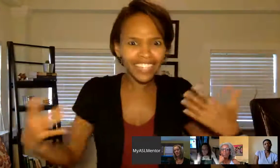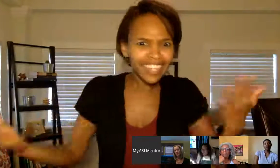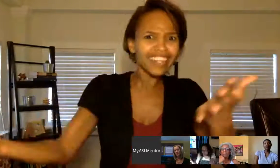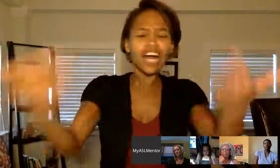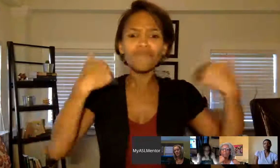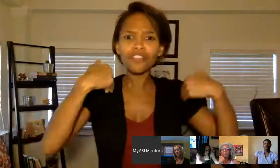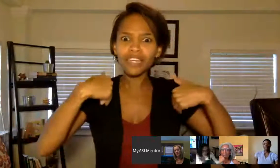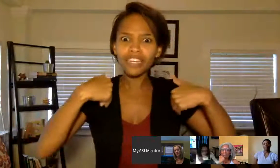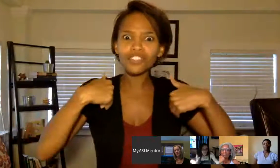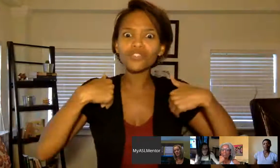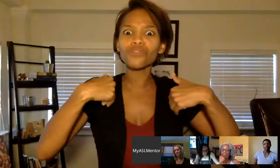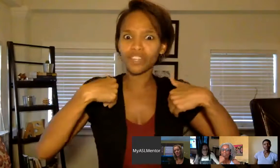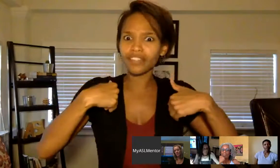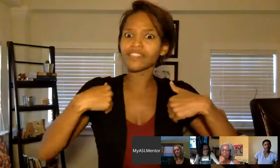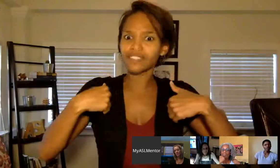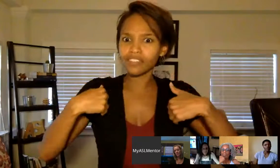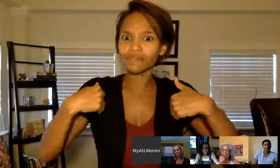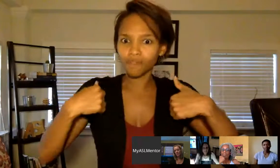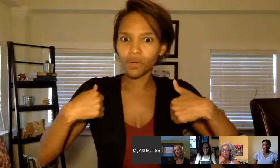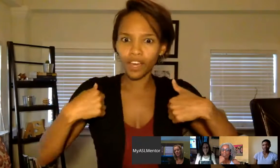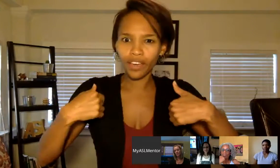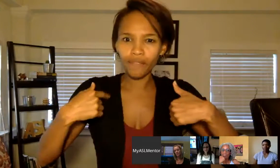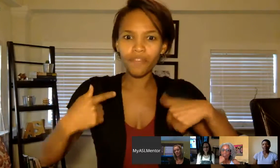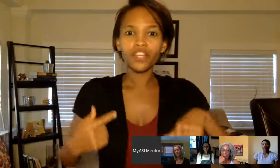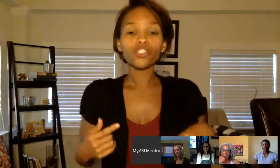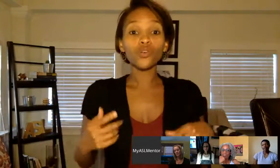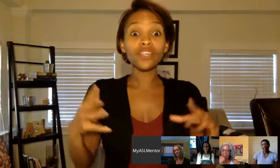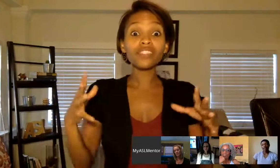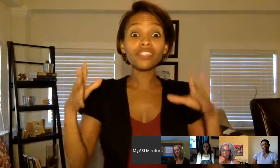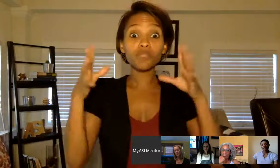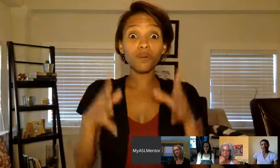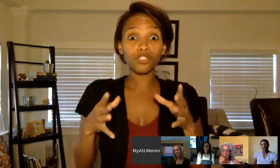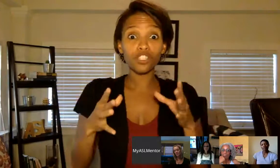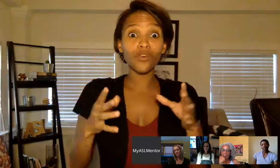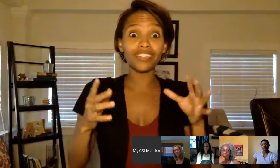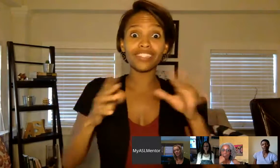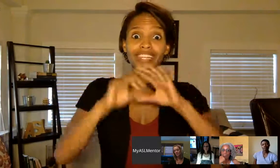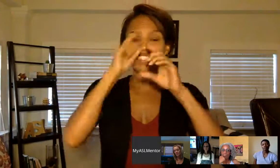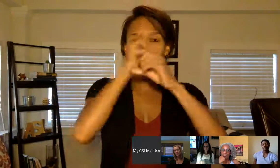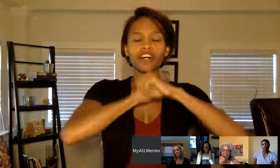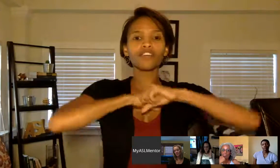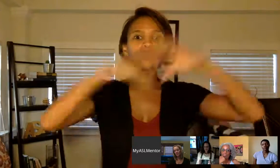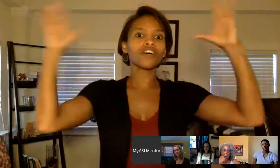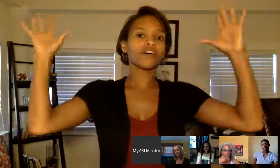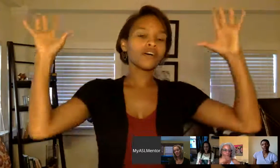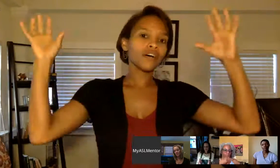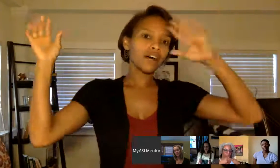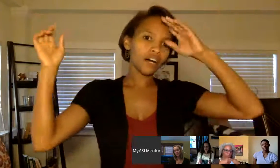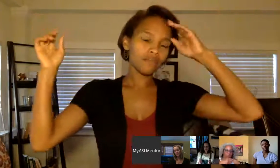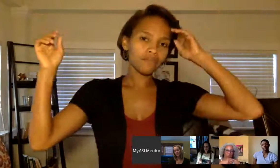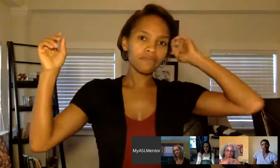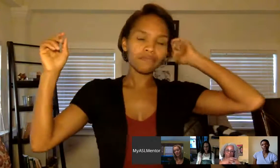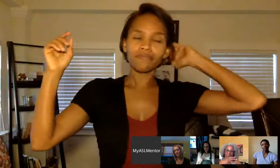of like, yeah, come with me and do this, okay? So this is this person who has this idea of,